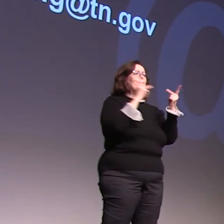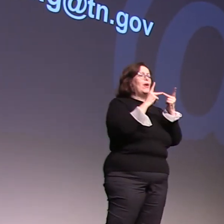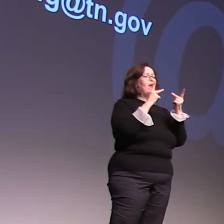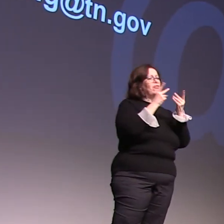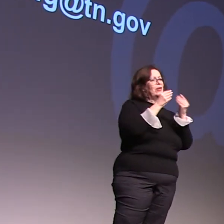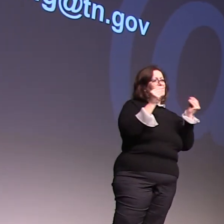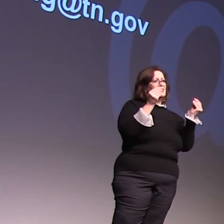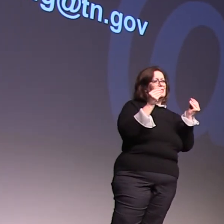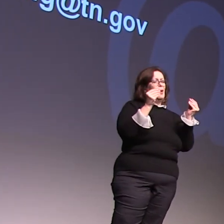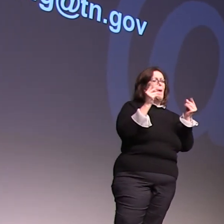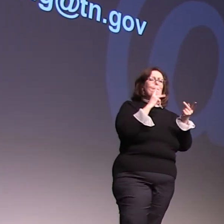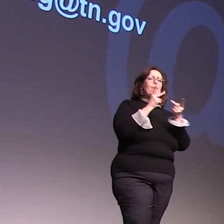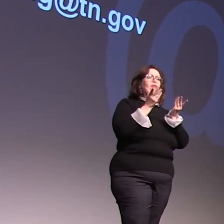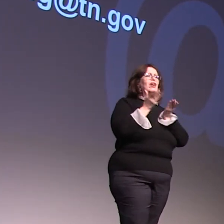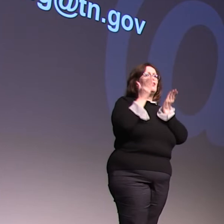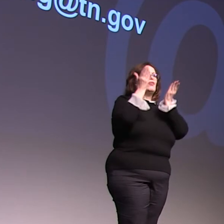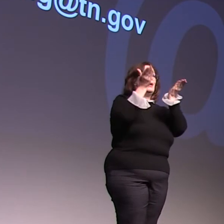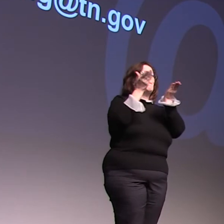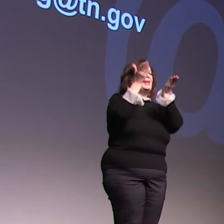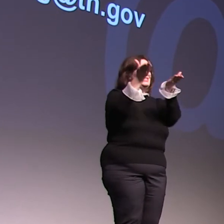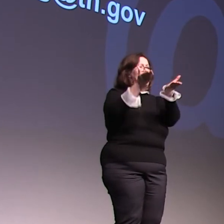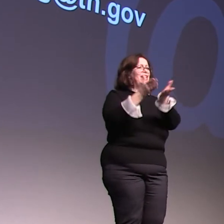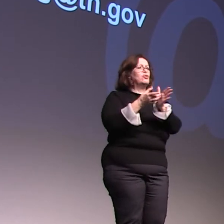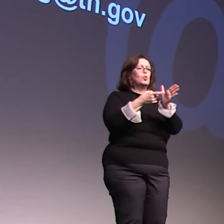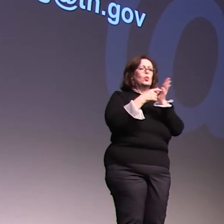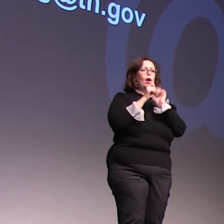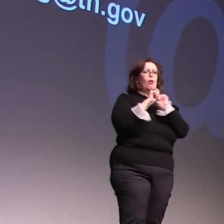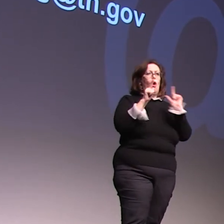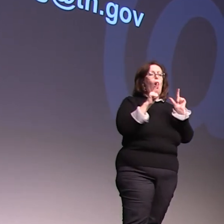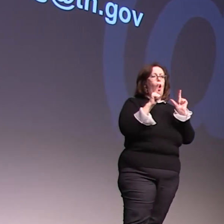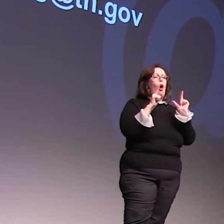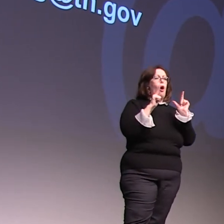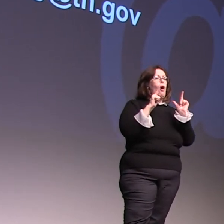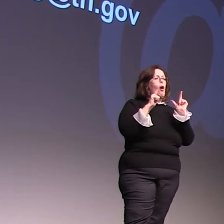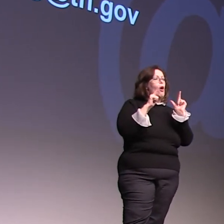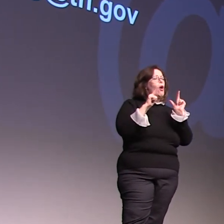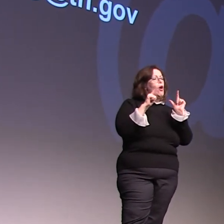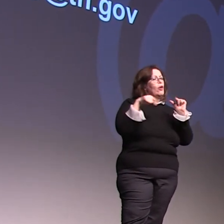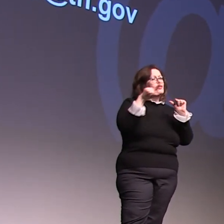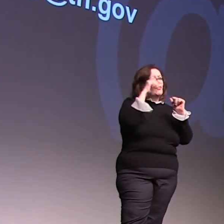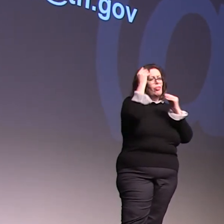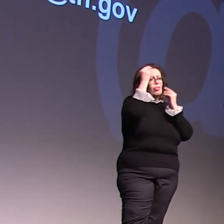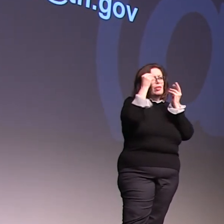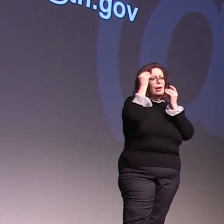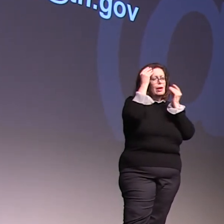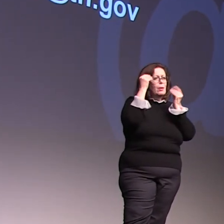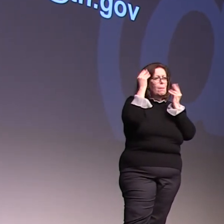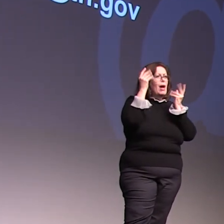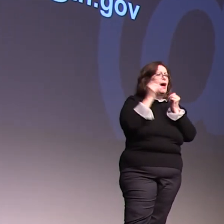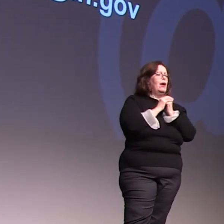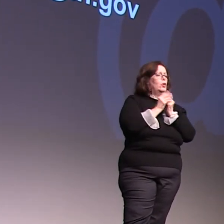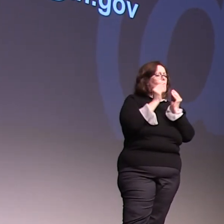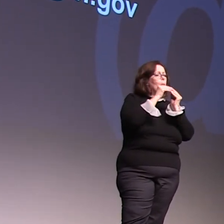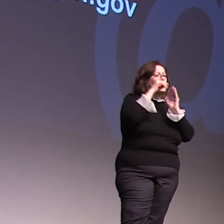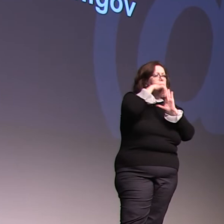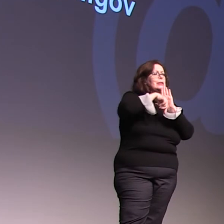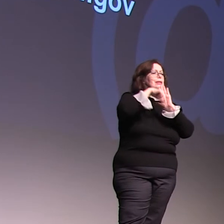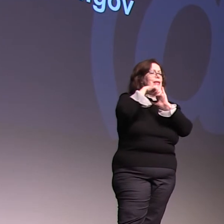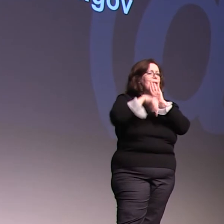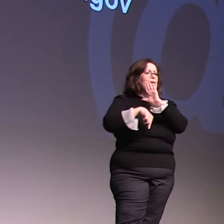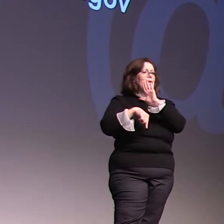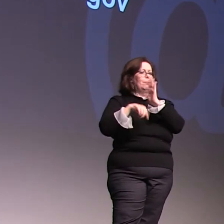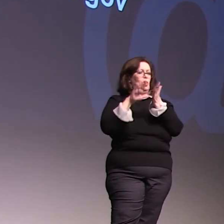perfect recommendation. It is going to require all of us to continue to think, to iterate, to go talk to our neighbors, our friends, other people in